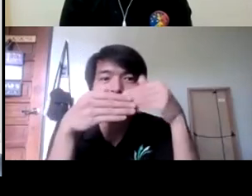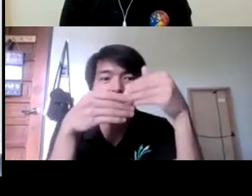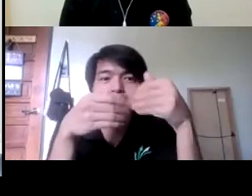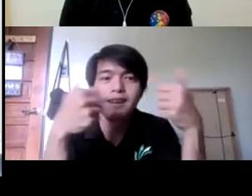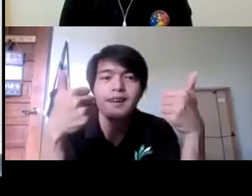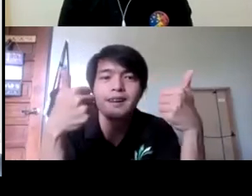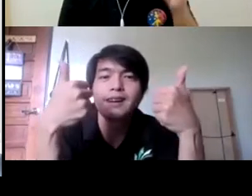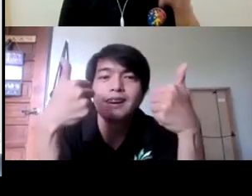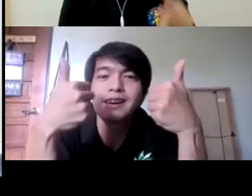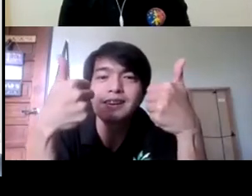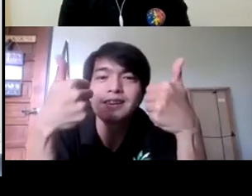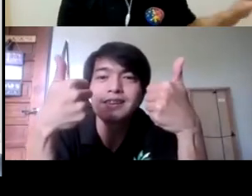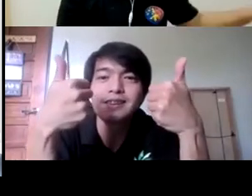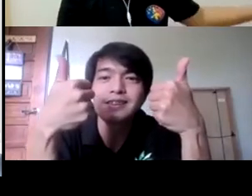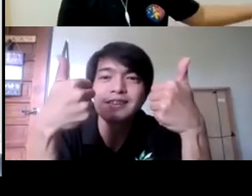Okay.